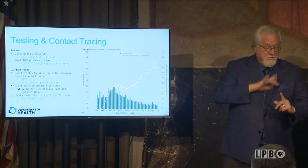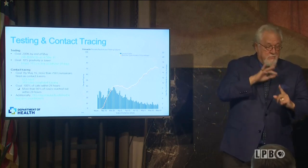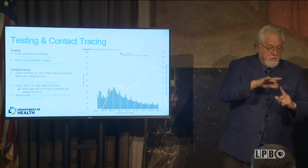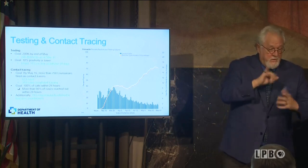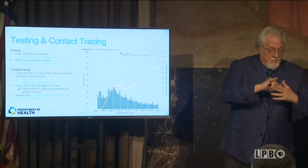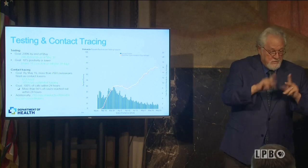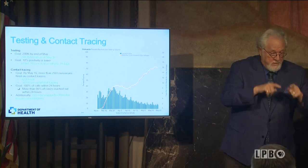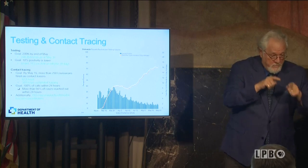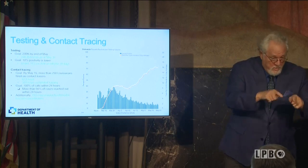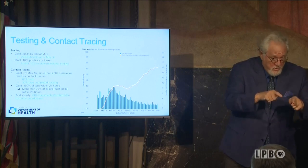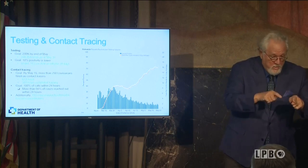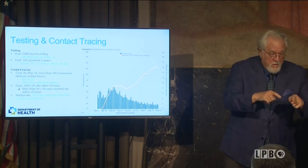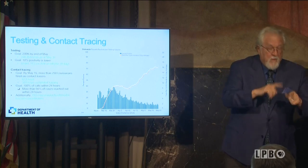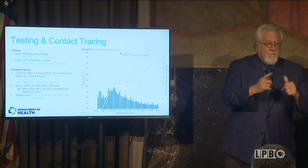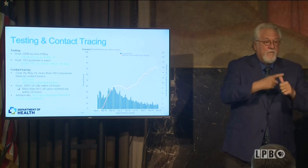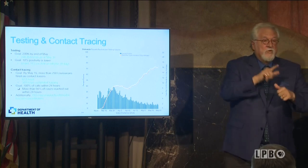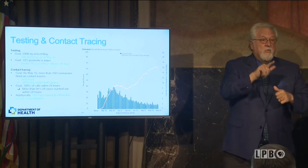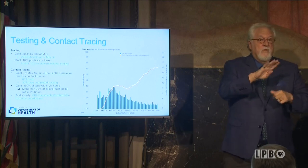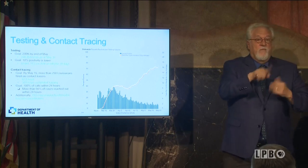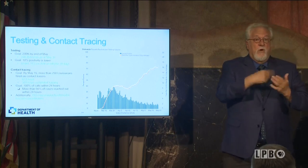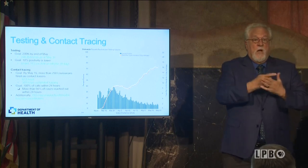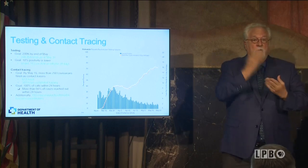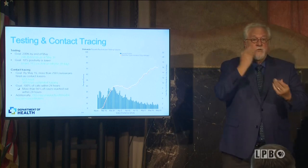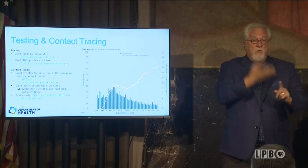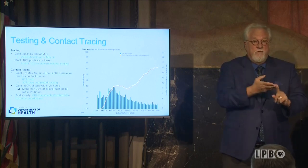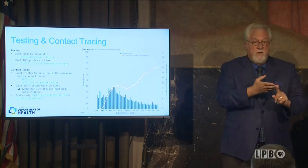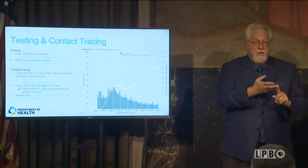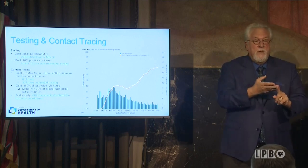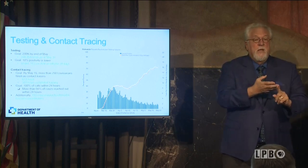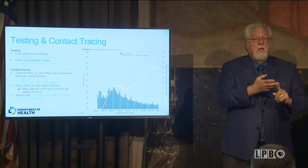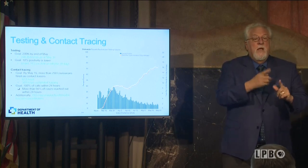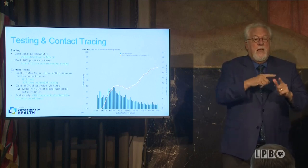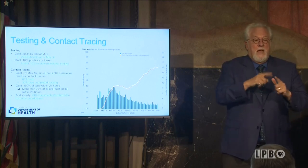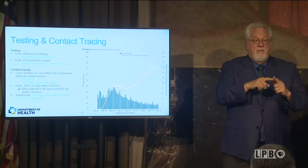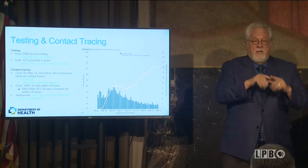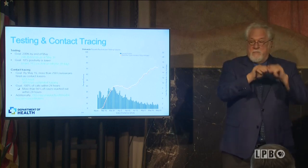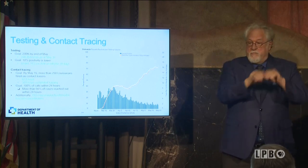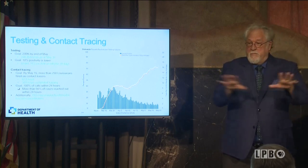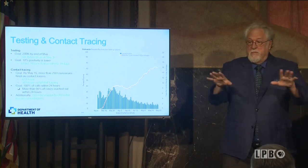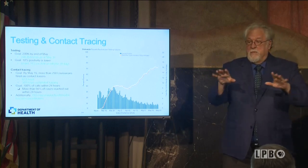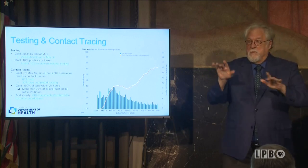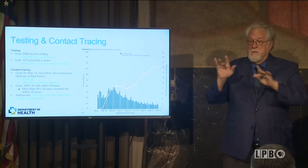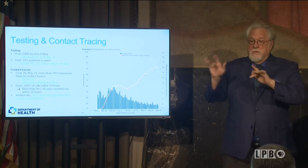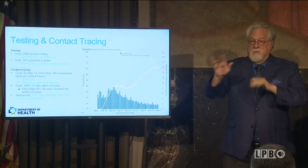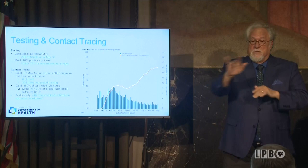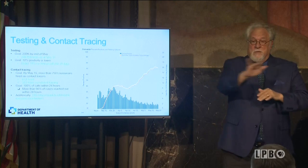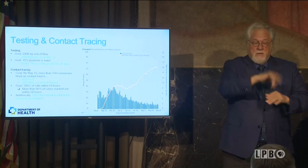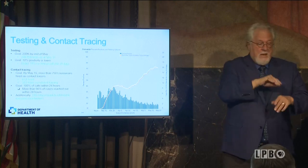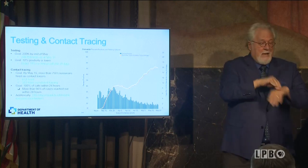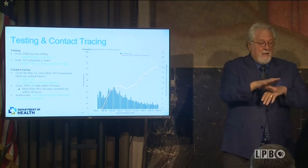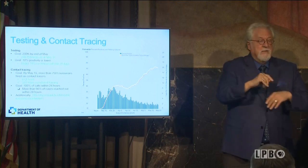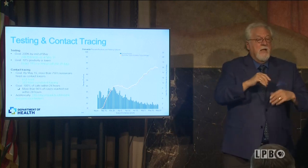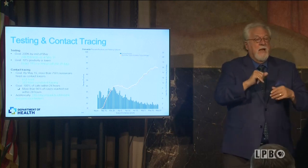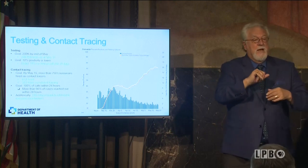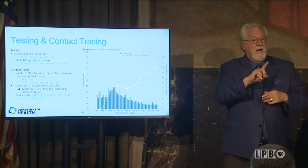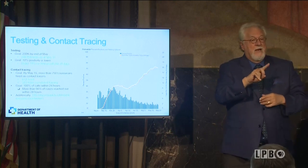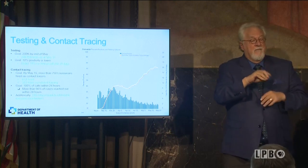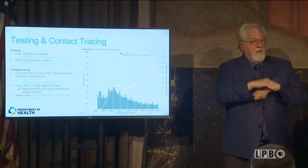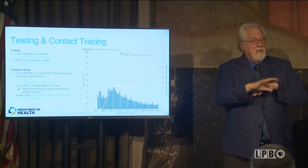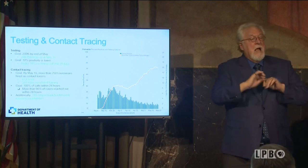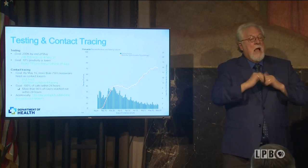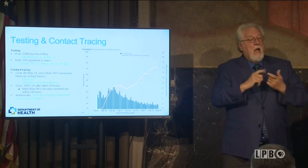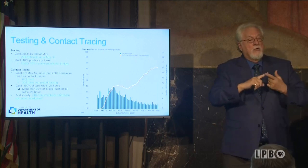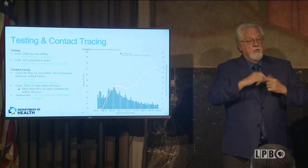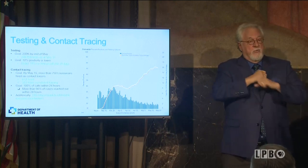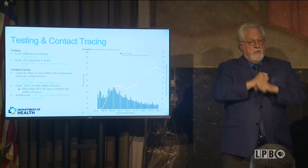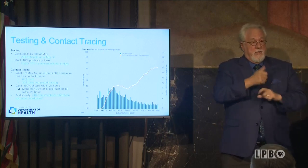people ideally within the first 24 hours of being notified of that case, giving them counsel and advice on the protective measures they need to take